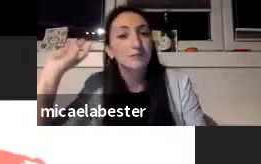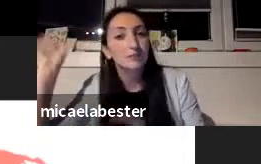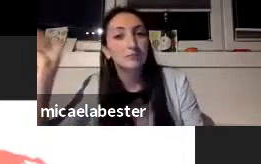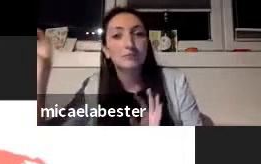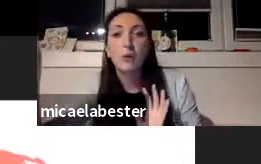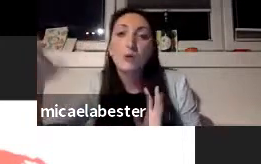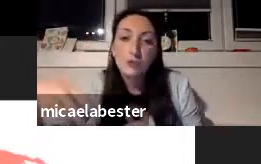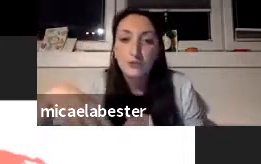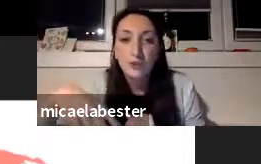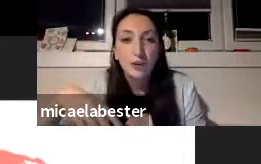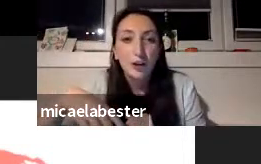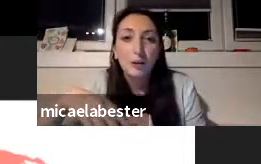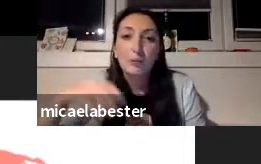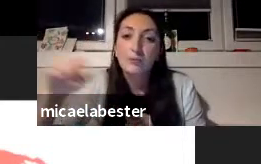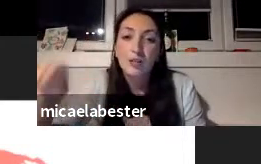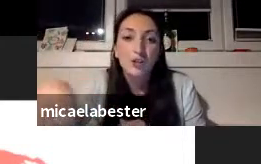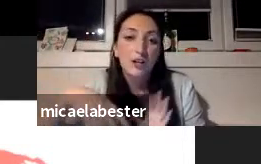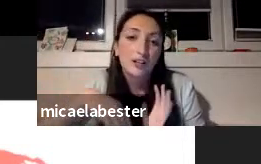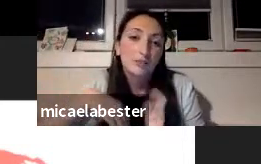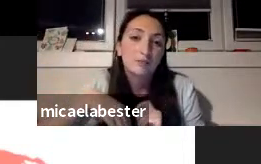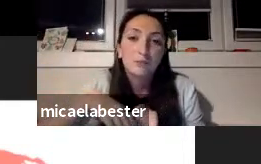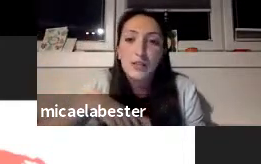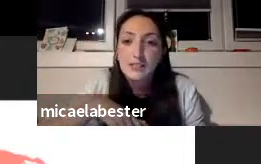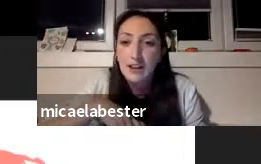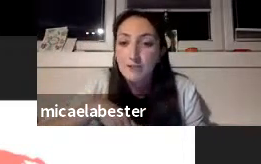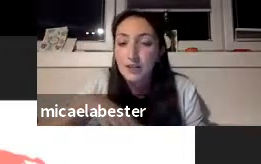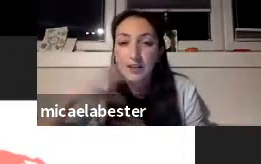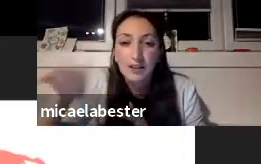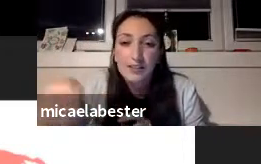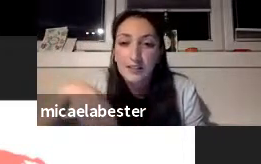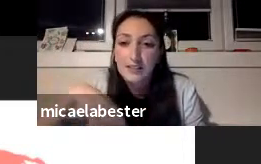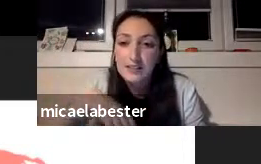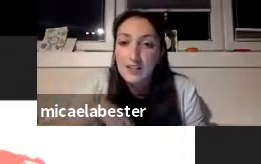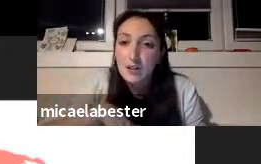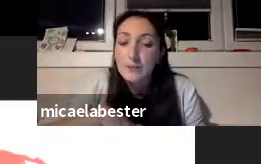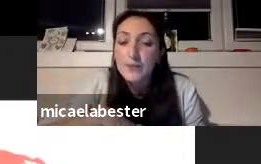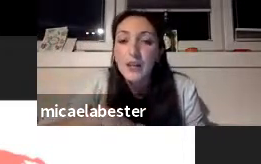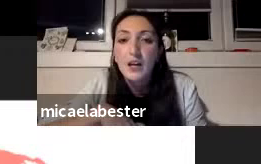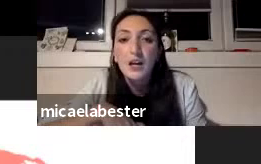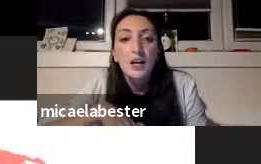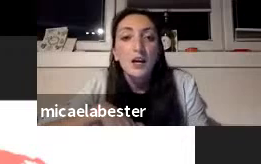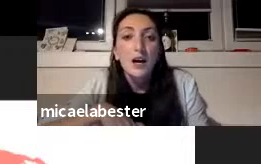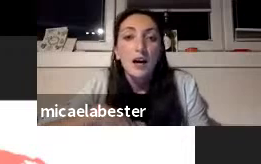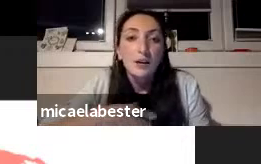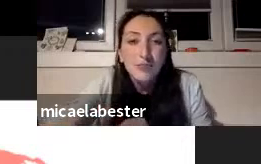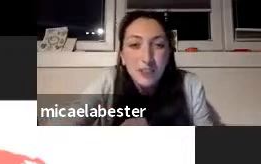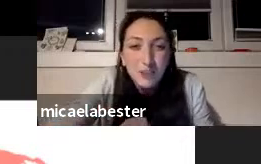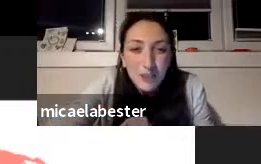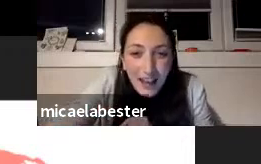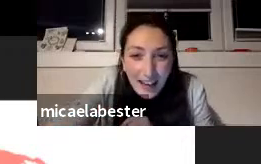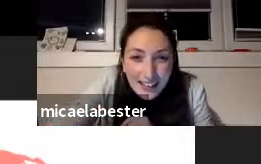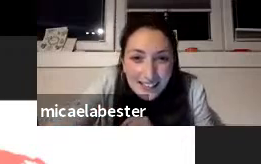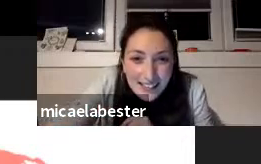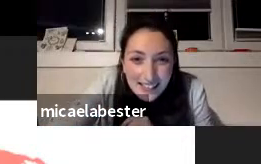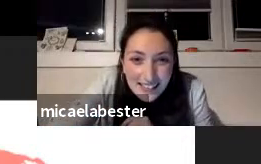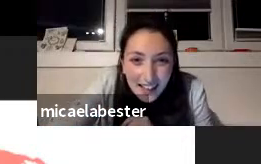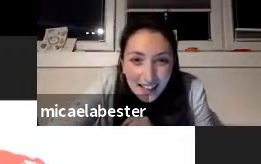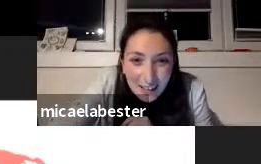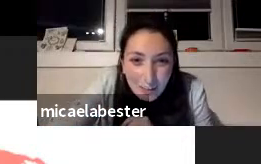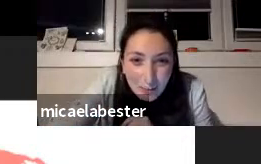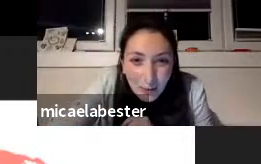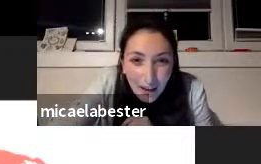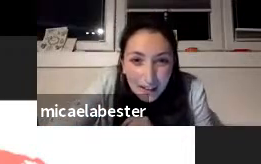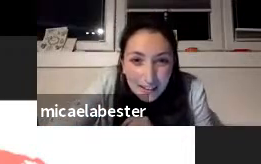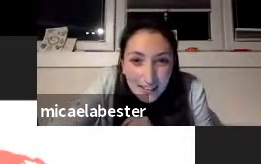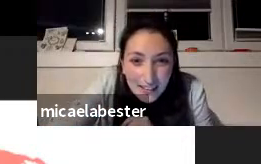Americas, most of Europe, Russia, West Africa, Southeast Asia. The UK is this